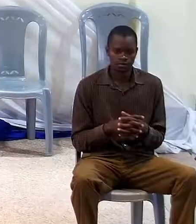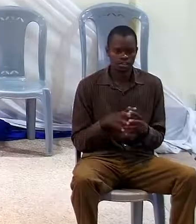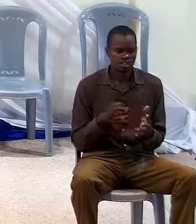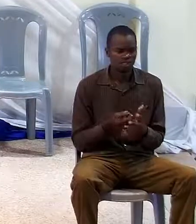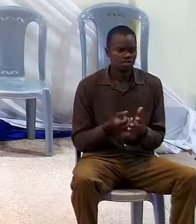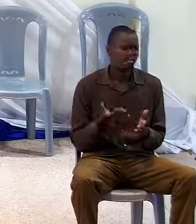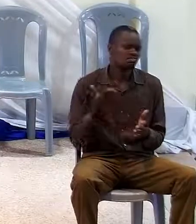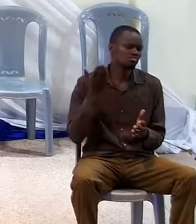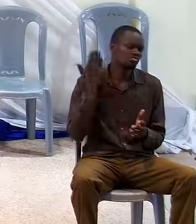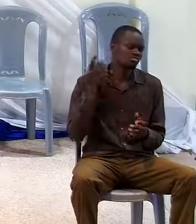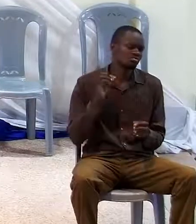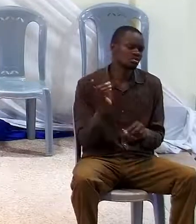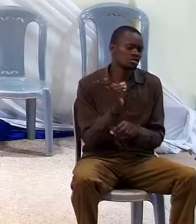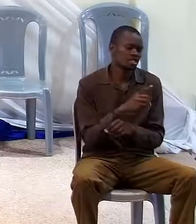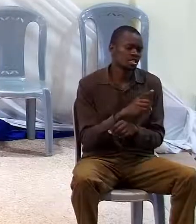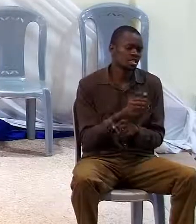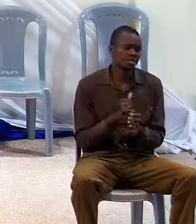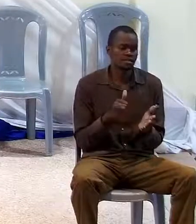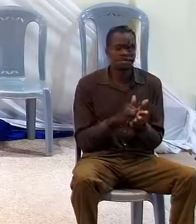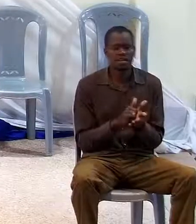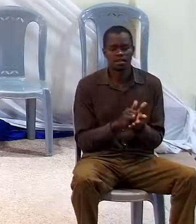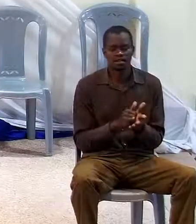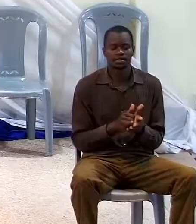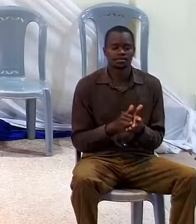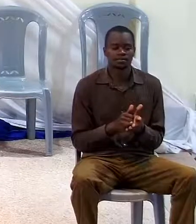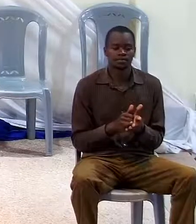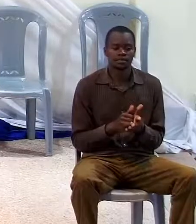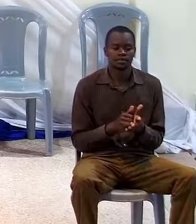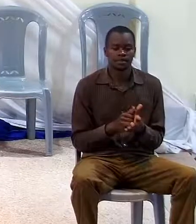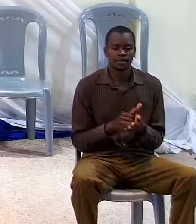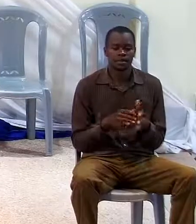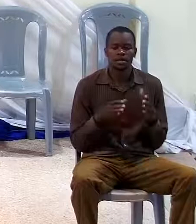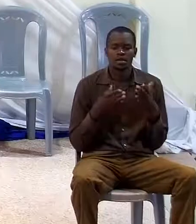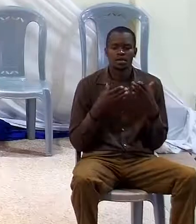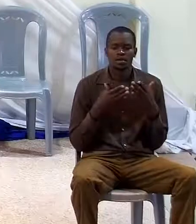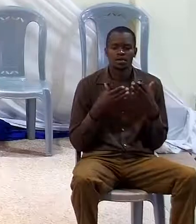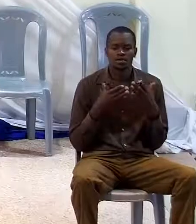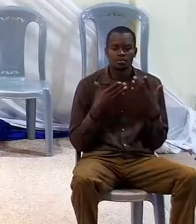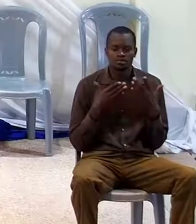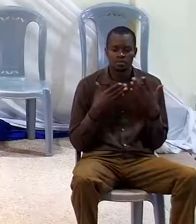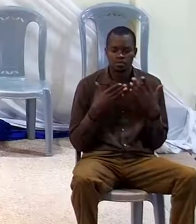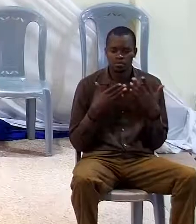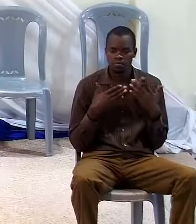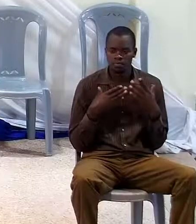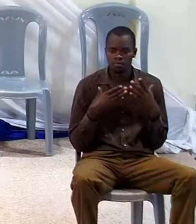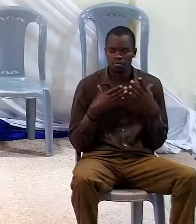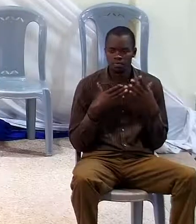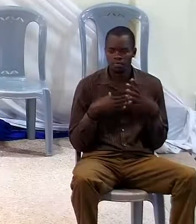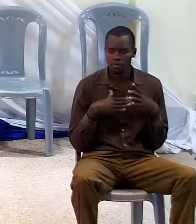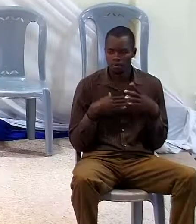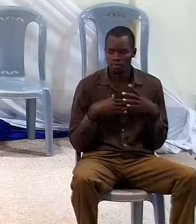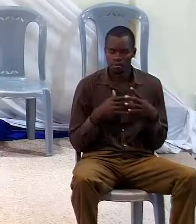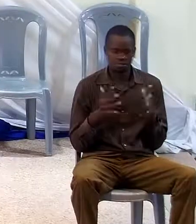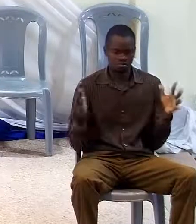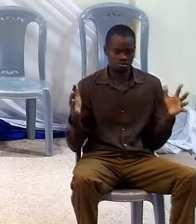that big bodies, heavy weight was associated with